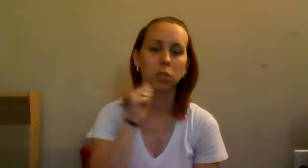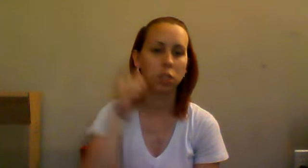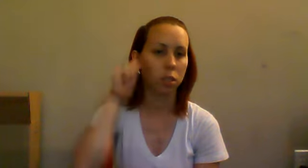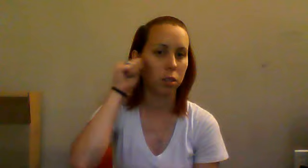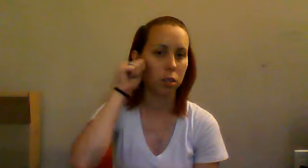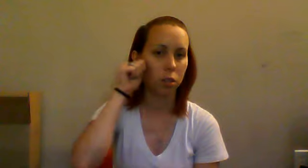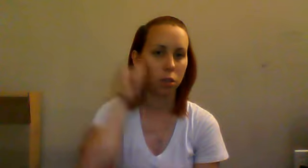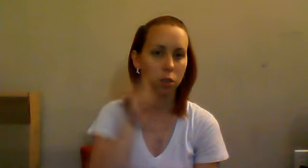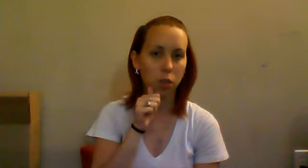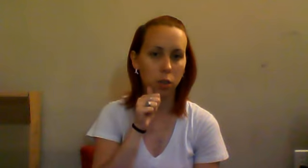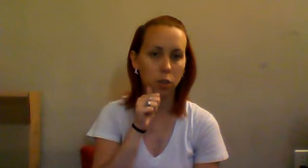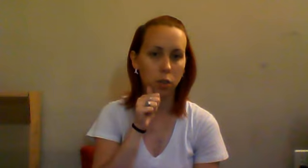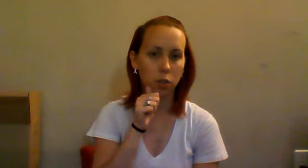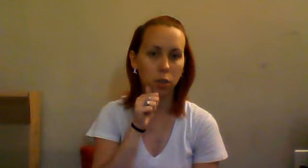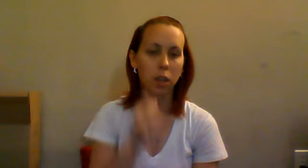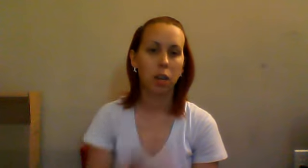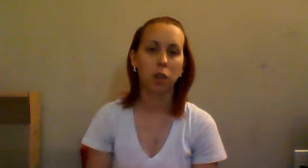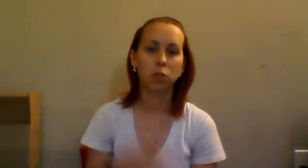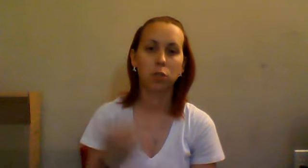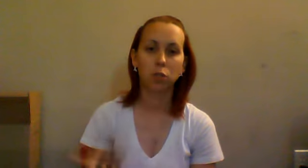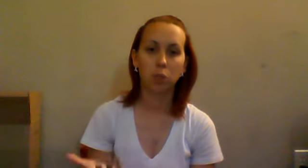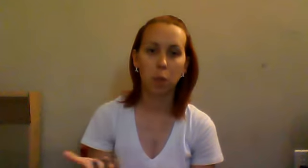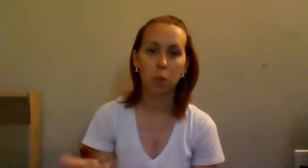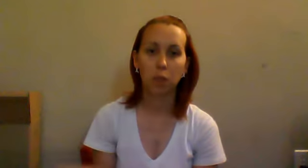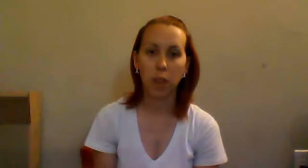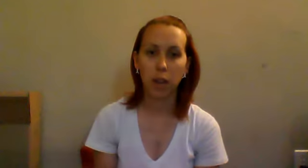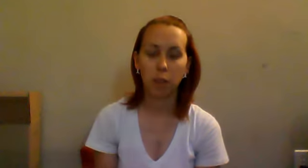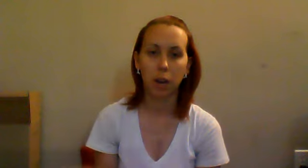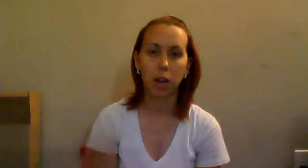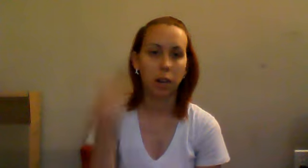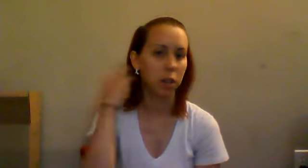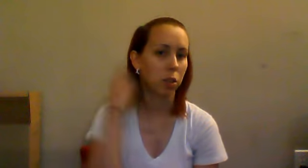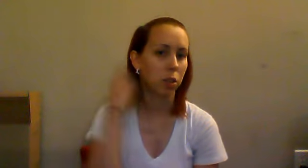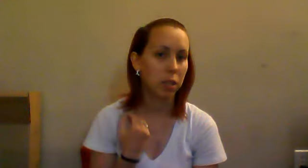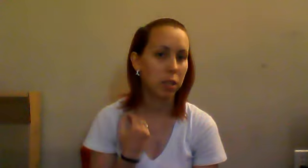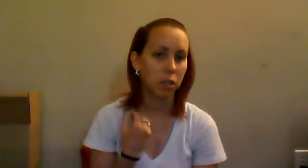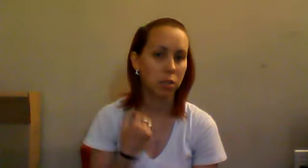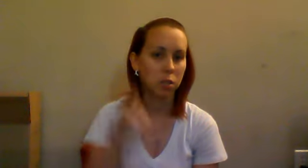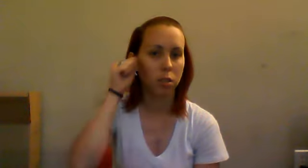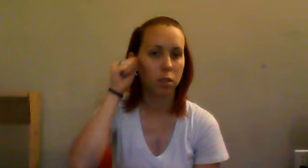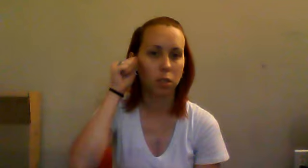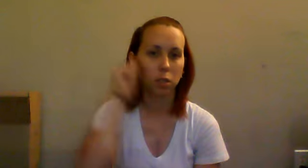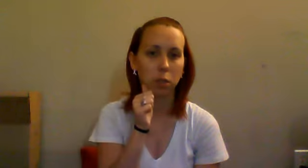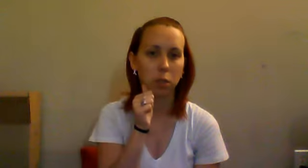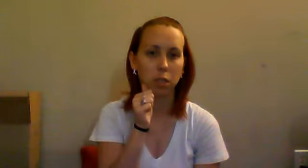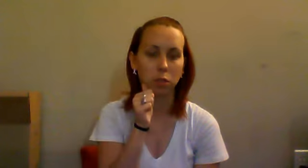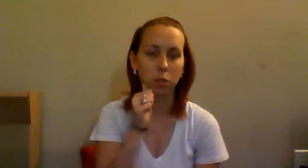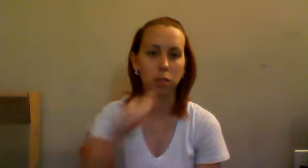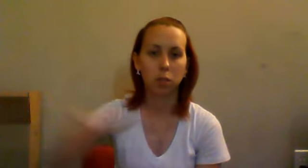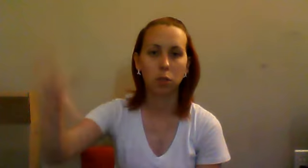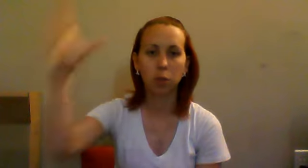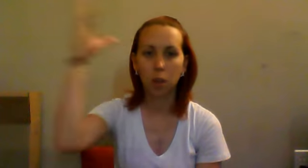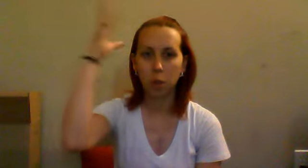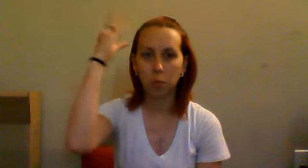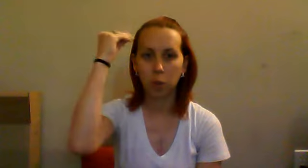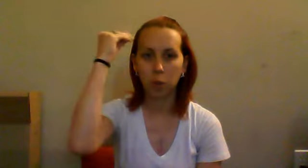chin, girl. And I was told to remember that by her pigtails. That's where her pigtails would be. So boy's grabbing